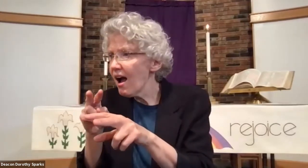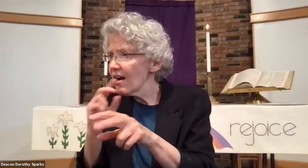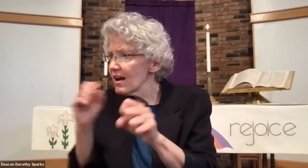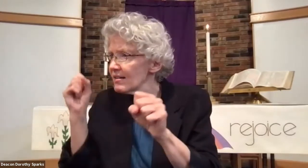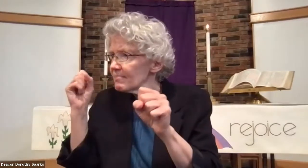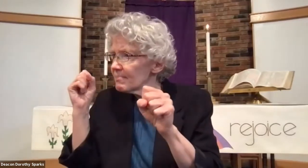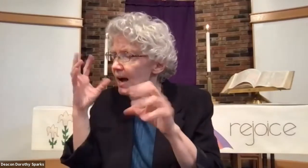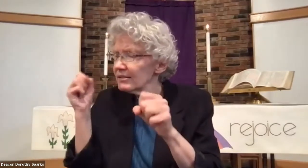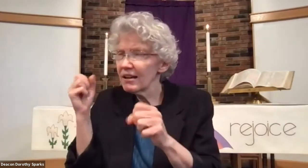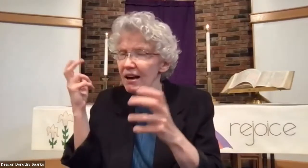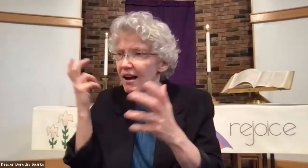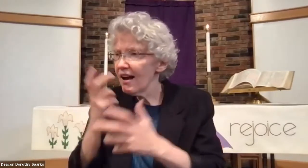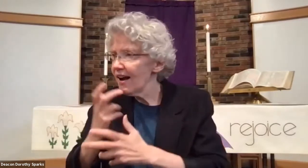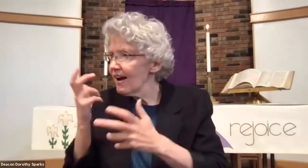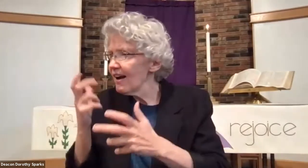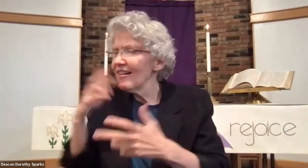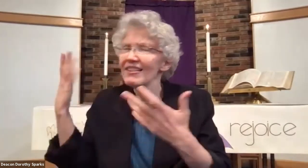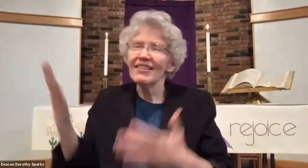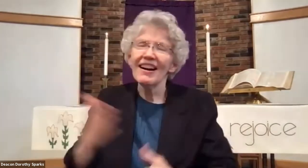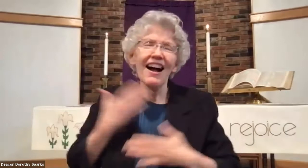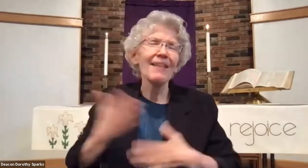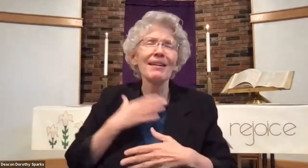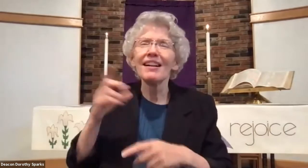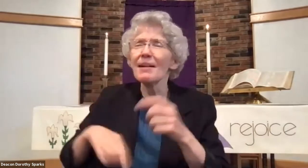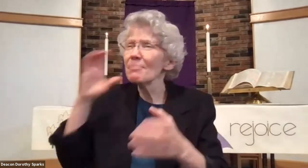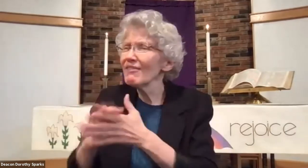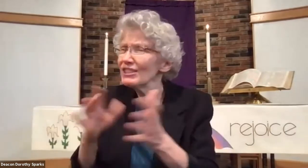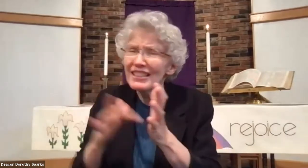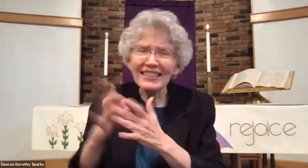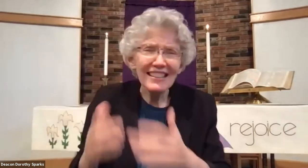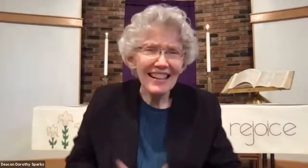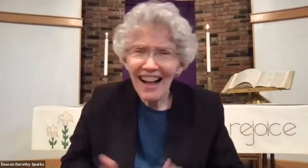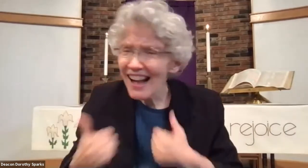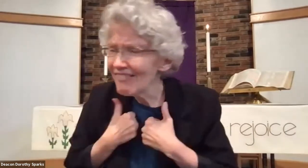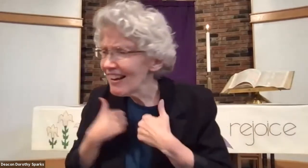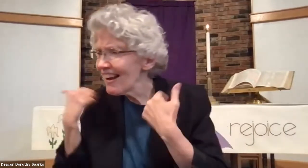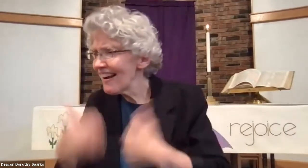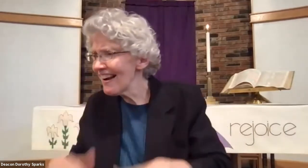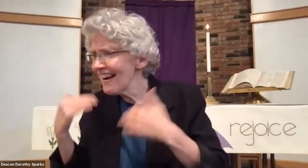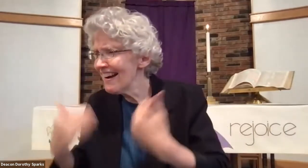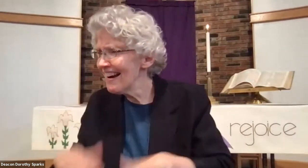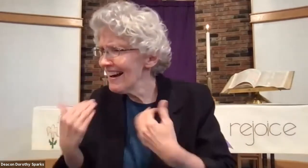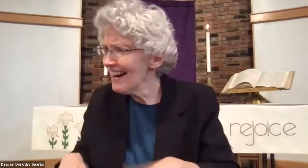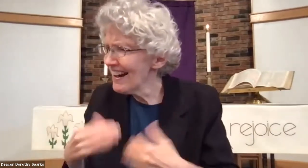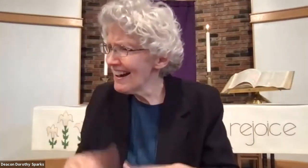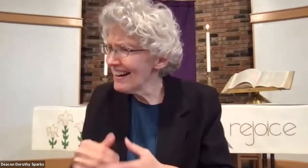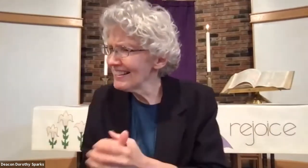The disciples were so glad and amazed that they could not believe it.